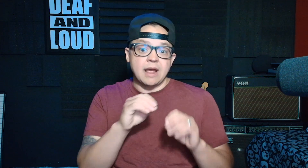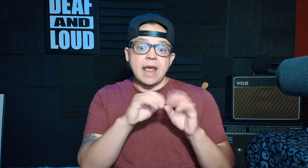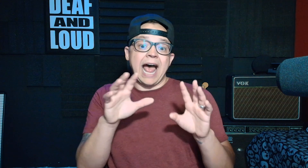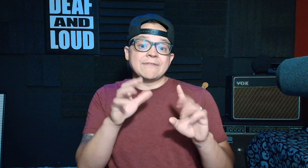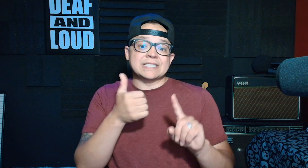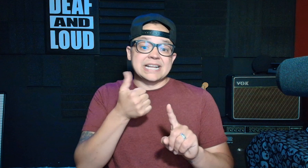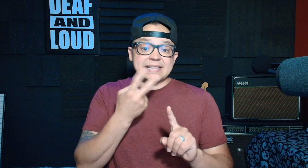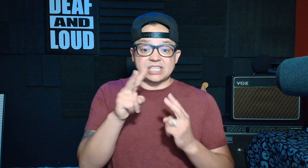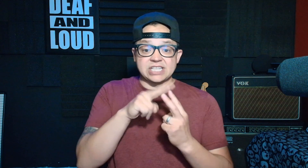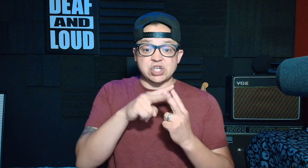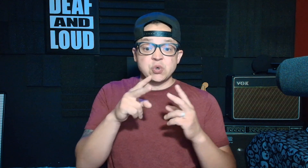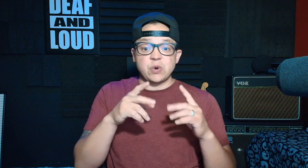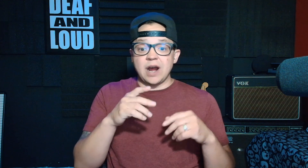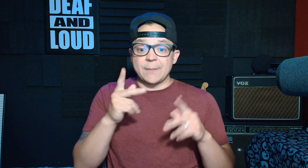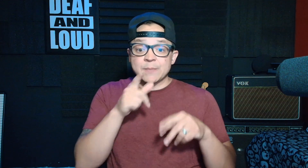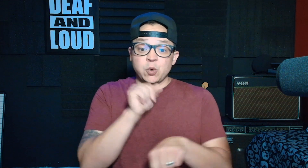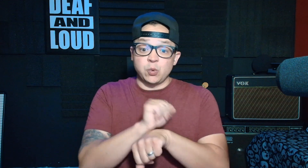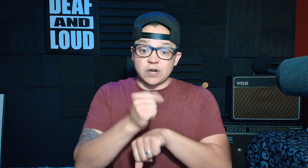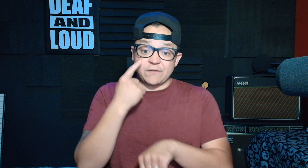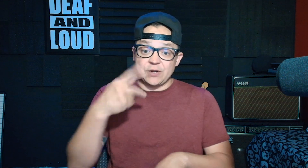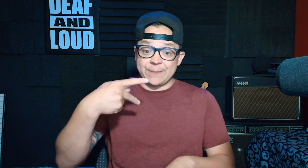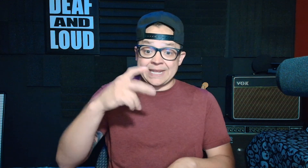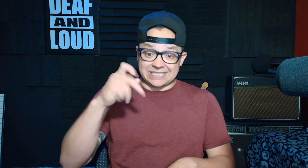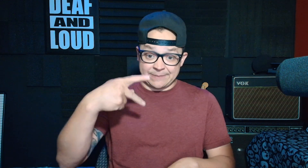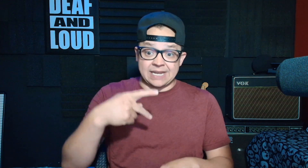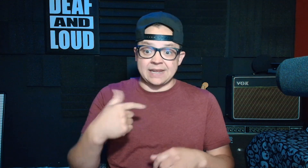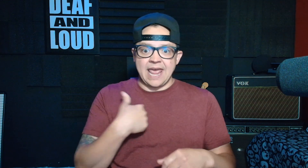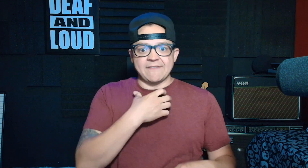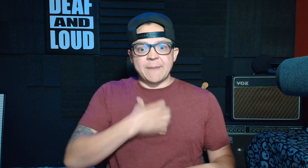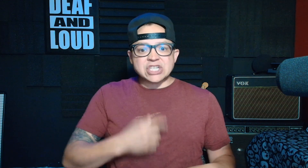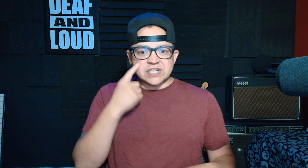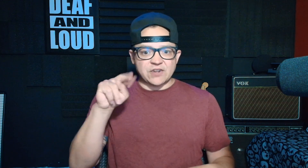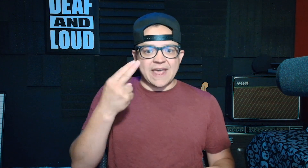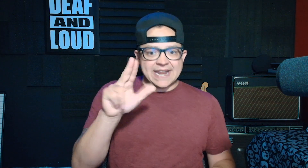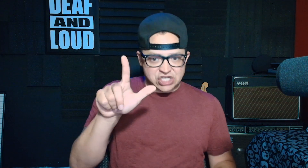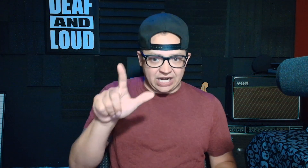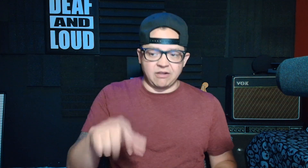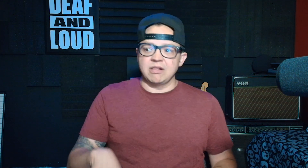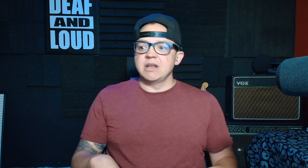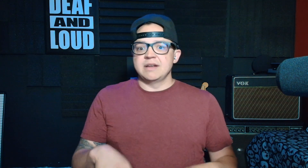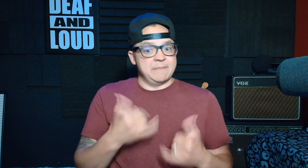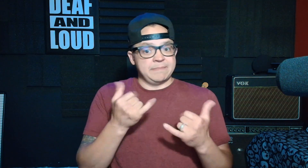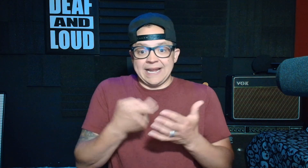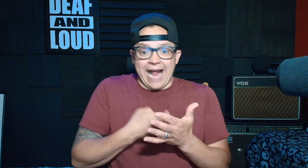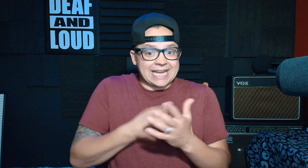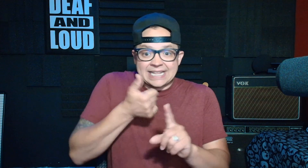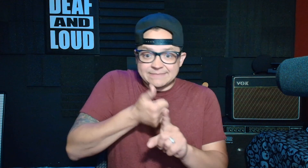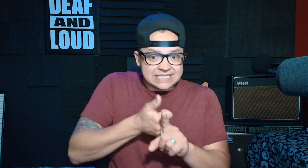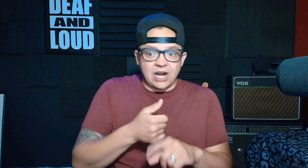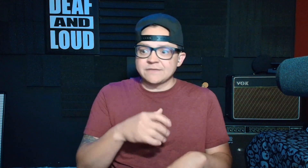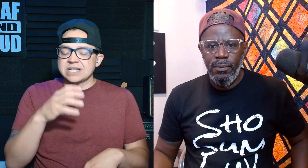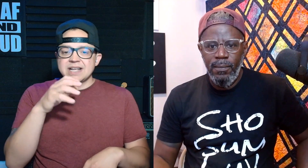NHL. Okay. Obviously, the two people who work for PXP have a passion for the NHL, played